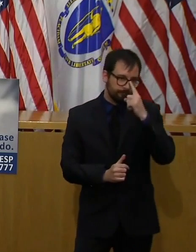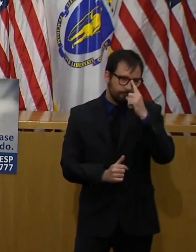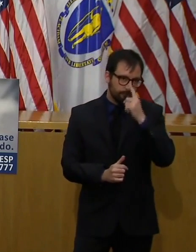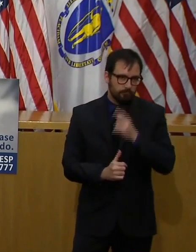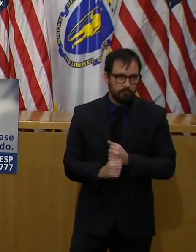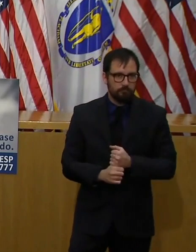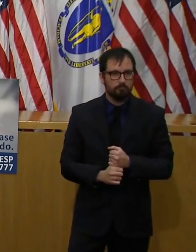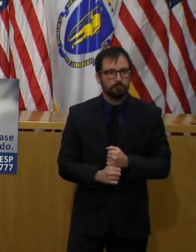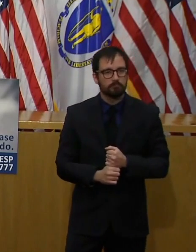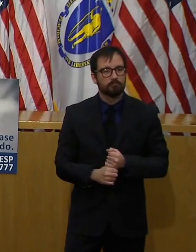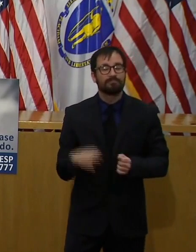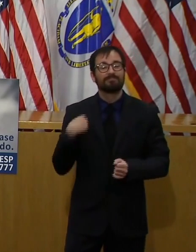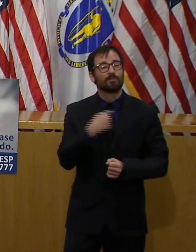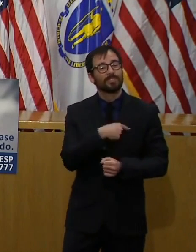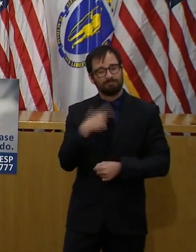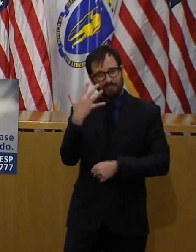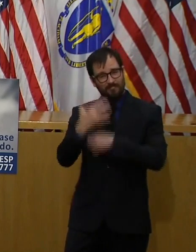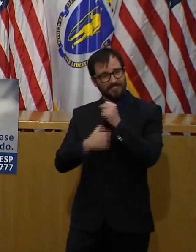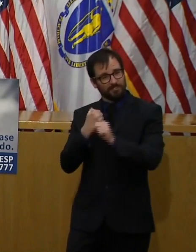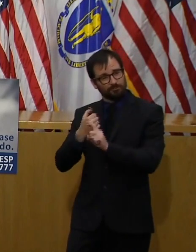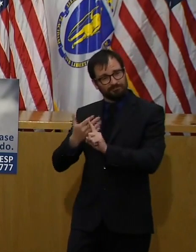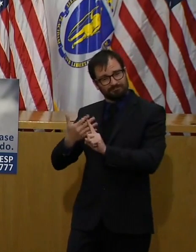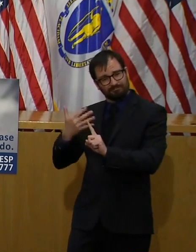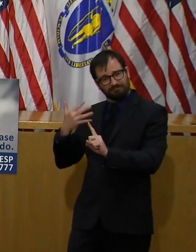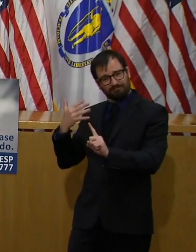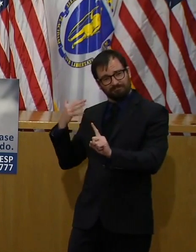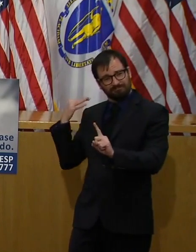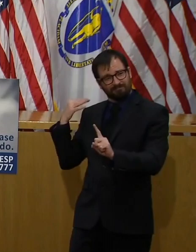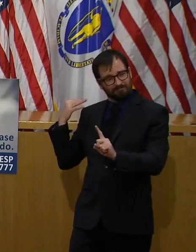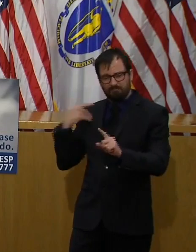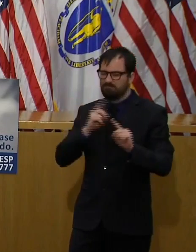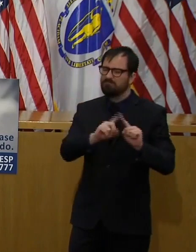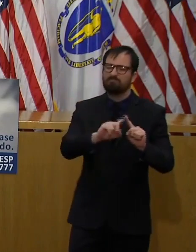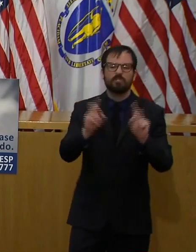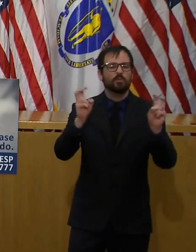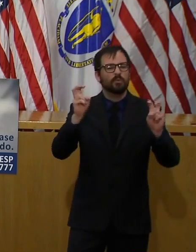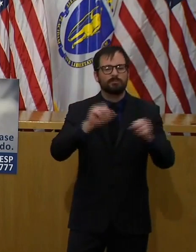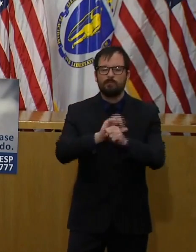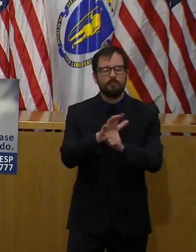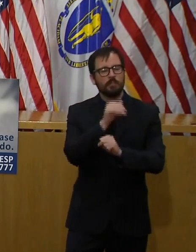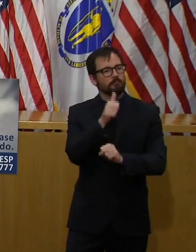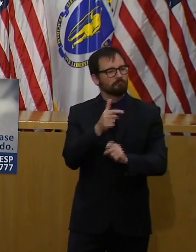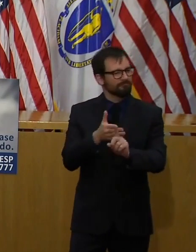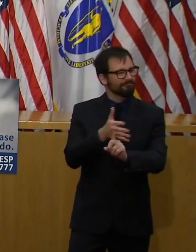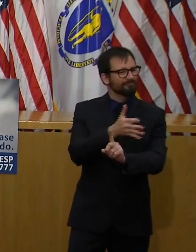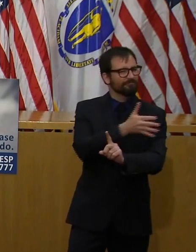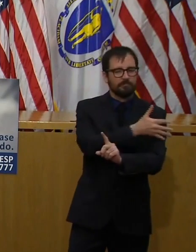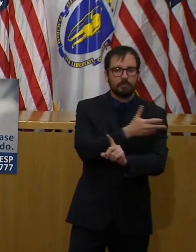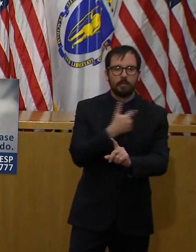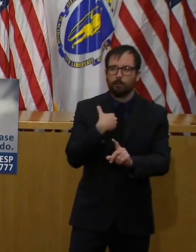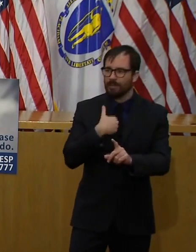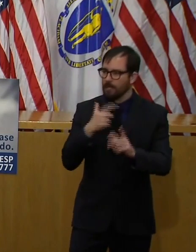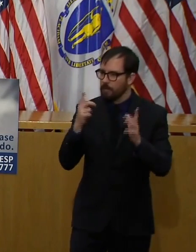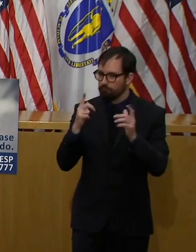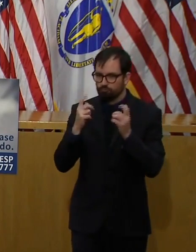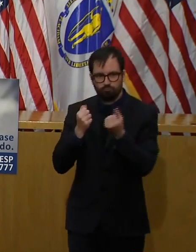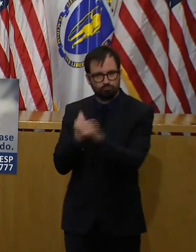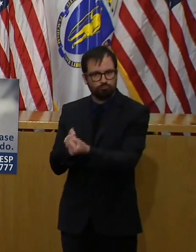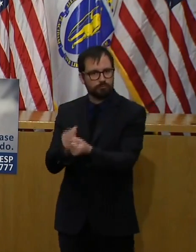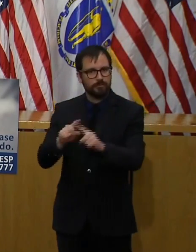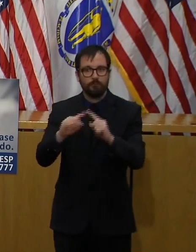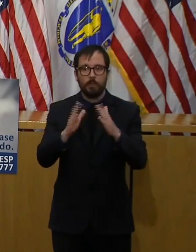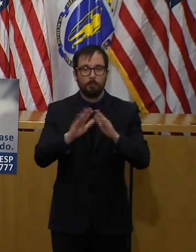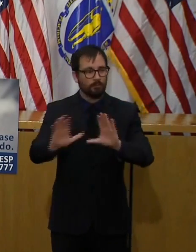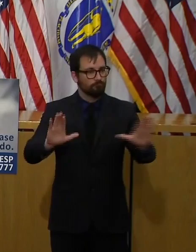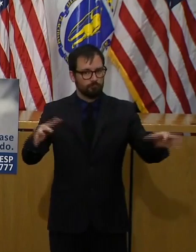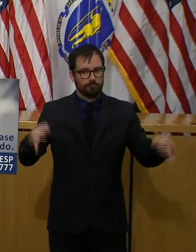we've dealt with communities on practically everything. The community health center stuff obviously is just, that's us working with